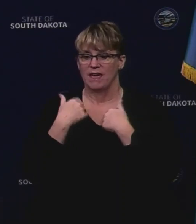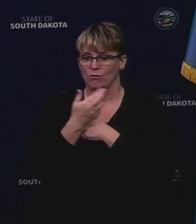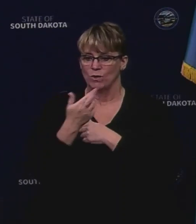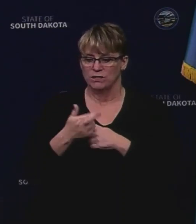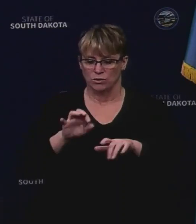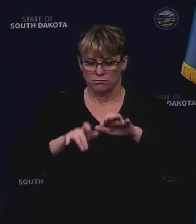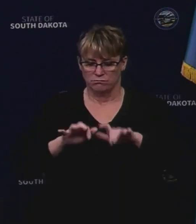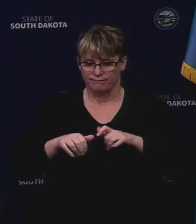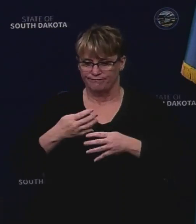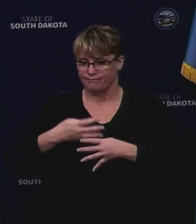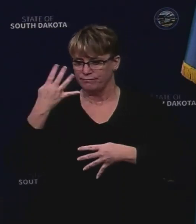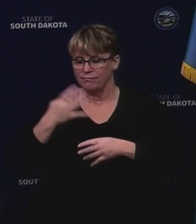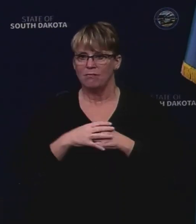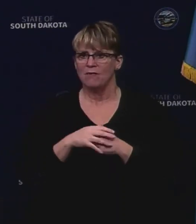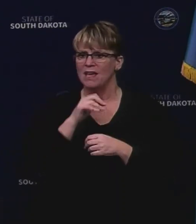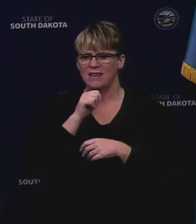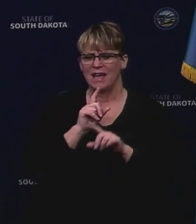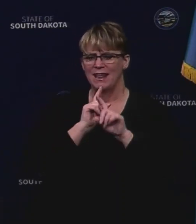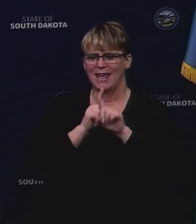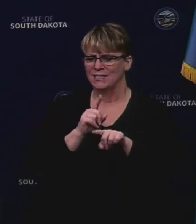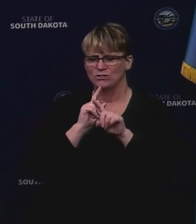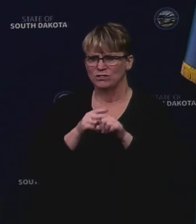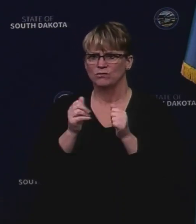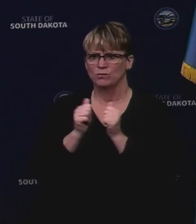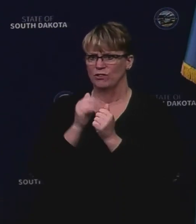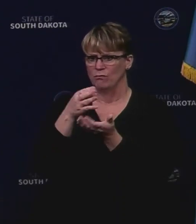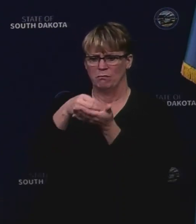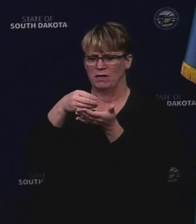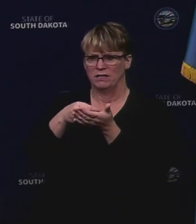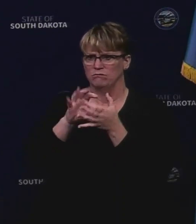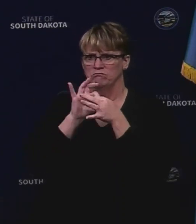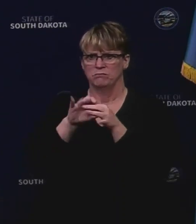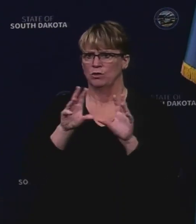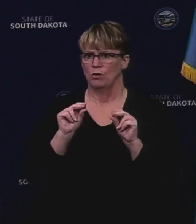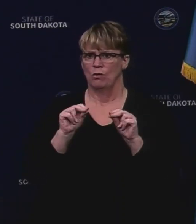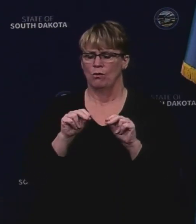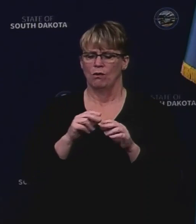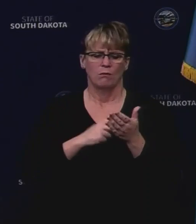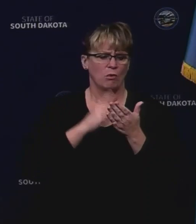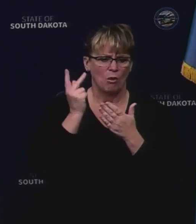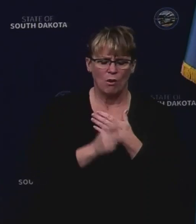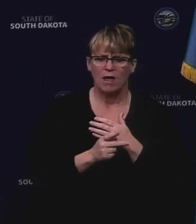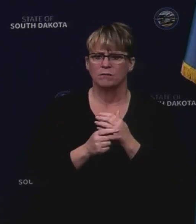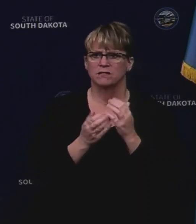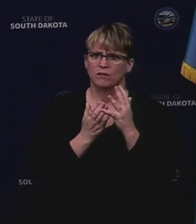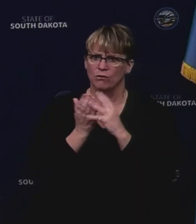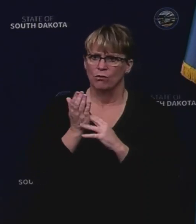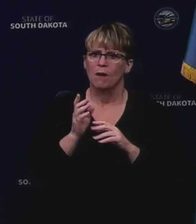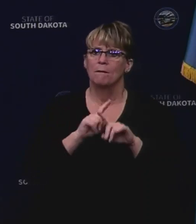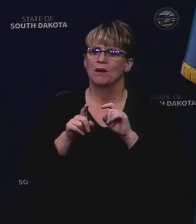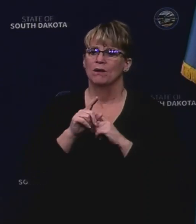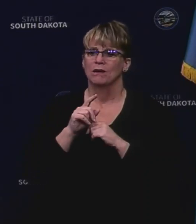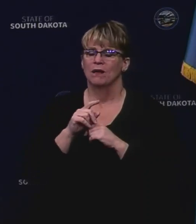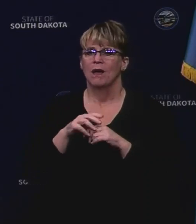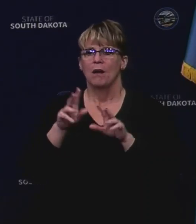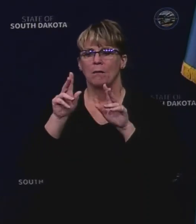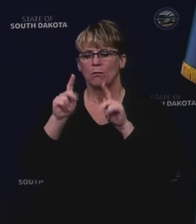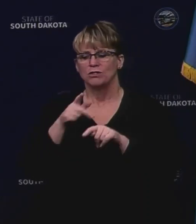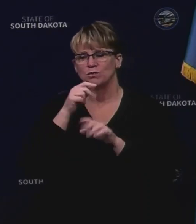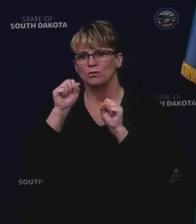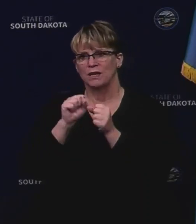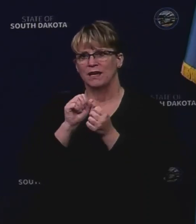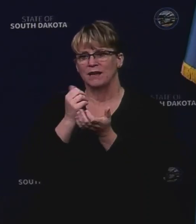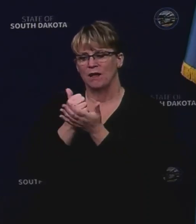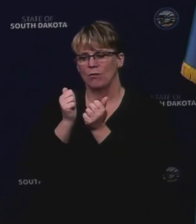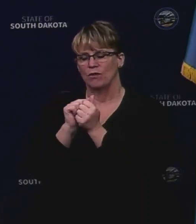can help you not just get answers to your financial issues, programs that may help you get through, but somebody that may help you deal with